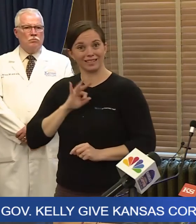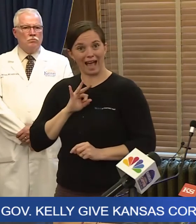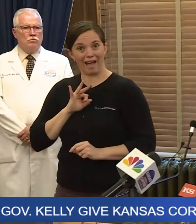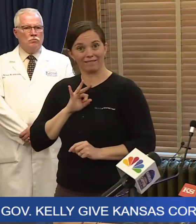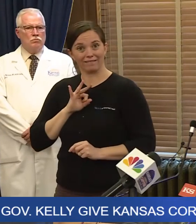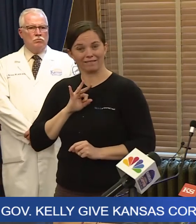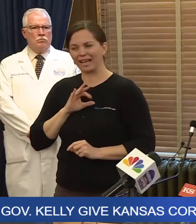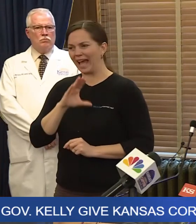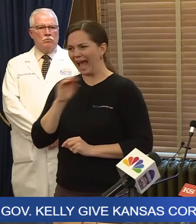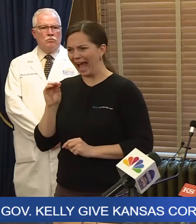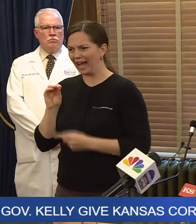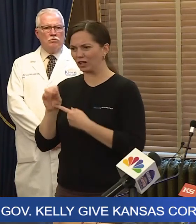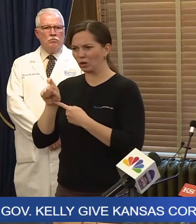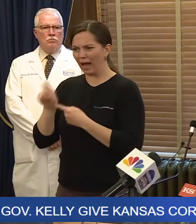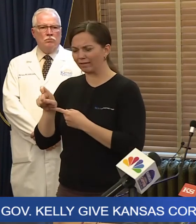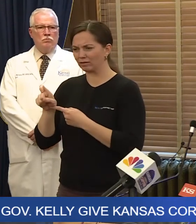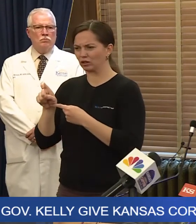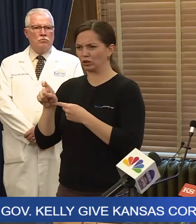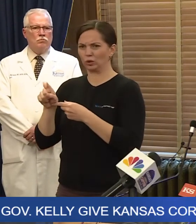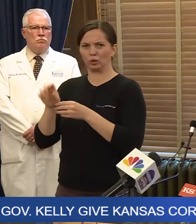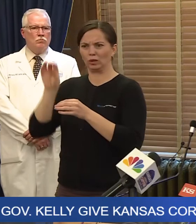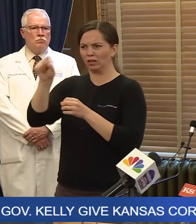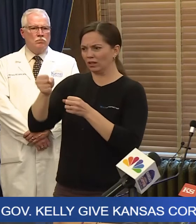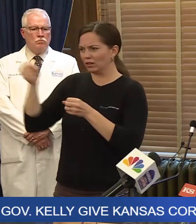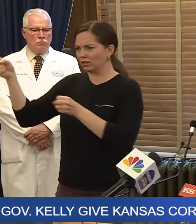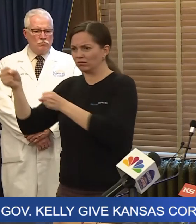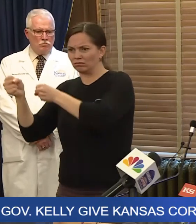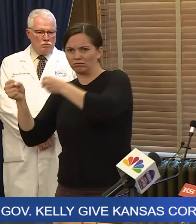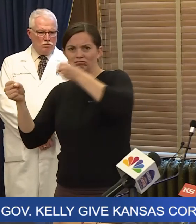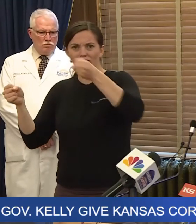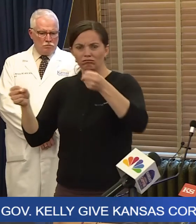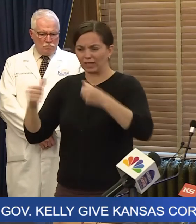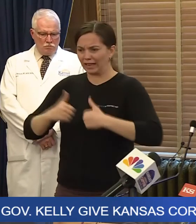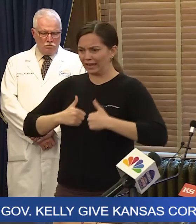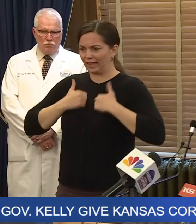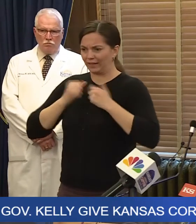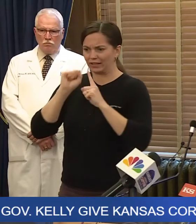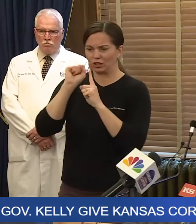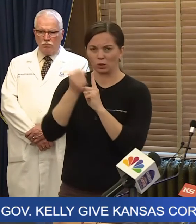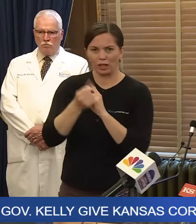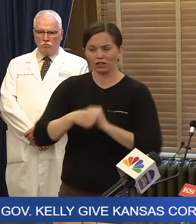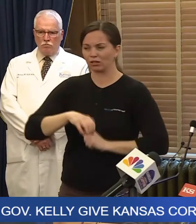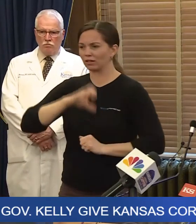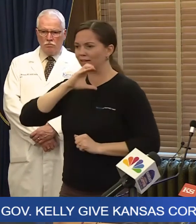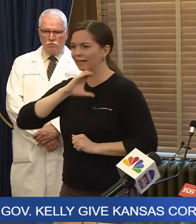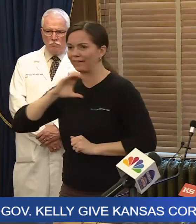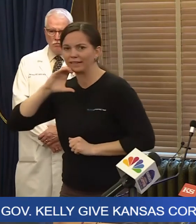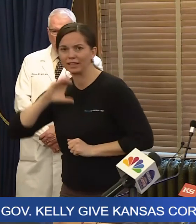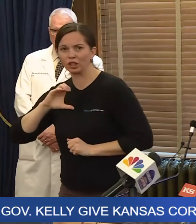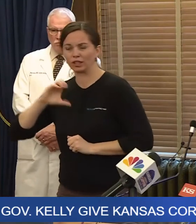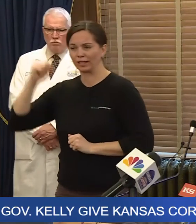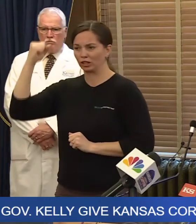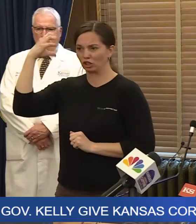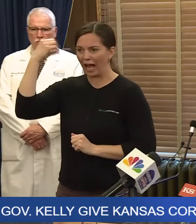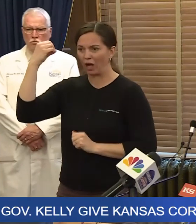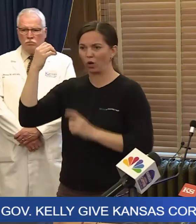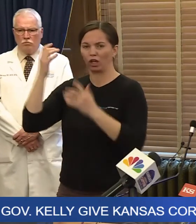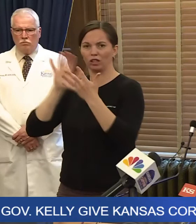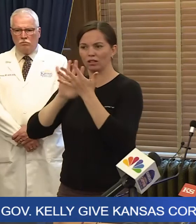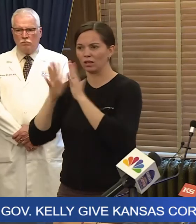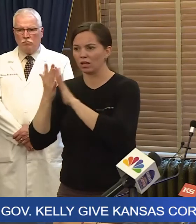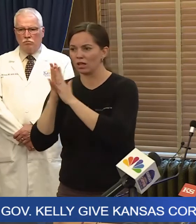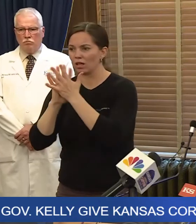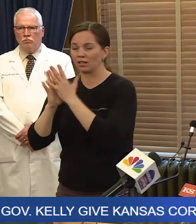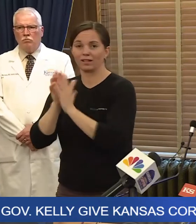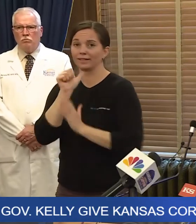folks around from living quarters to cafeteria services to showers. It is not